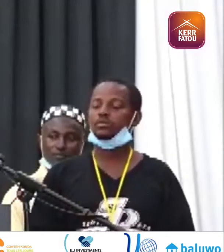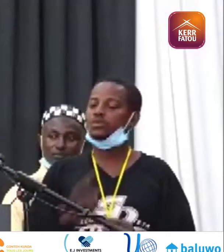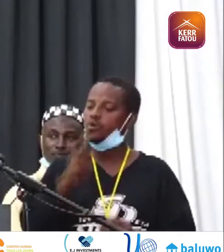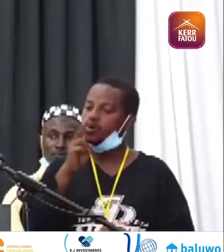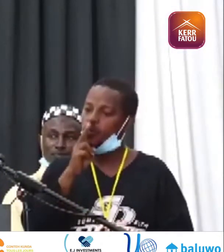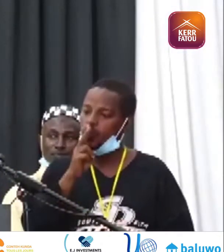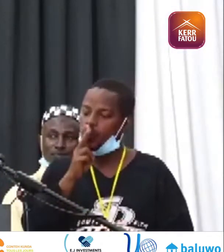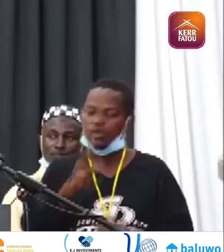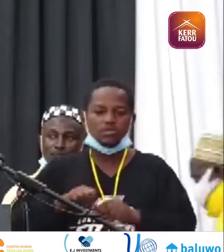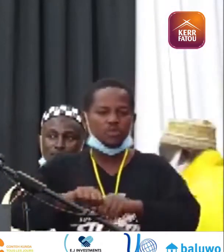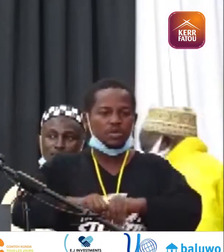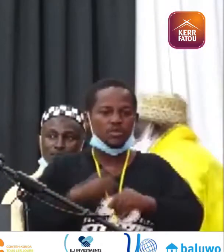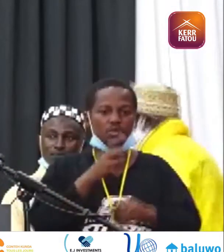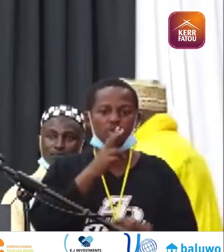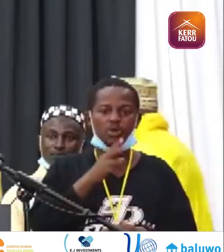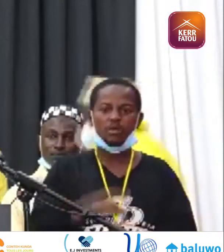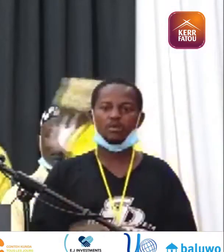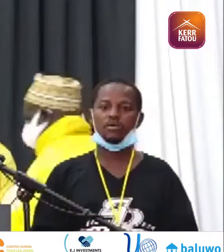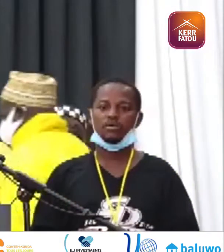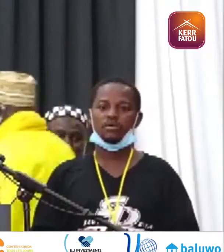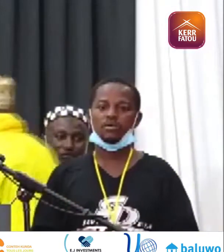Who sabotaged that project?